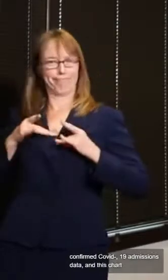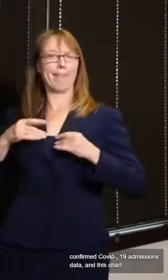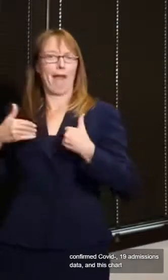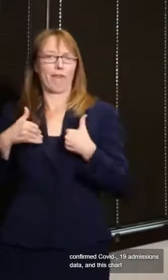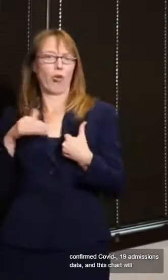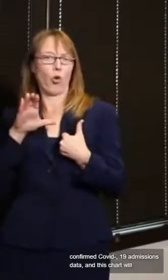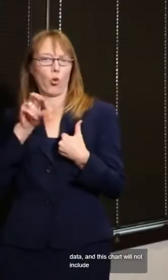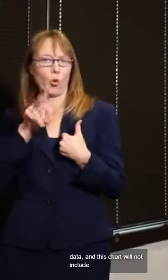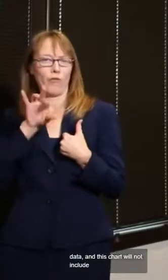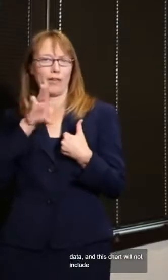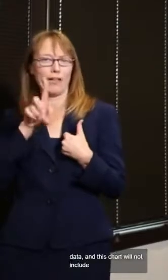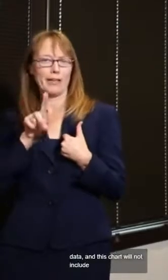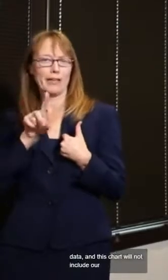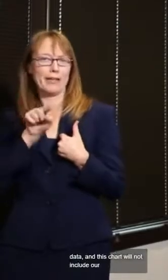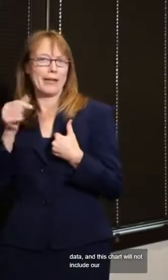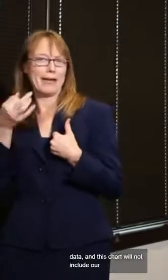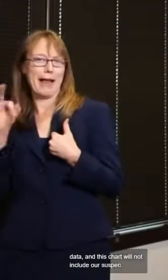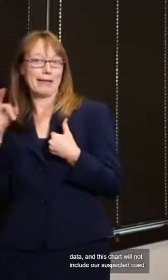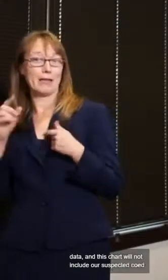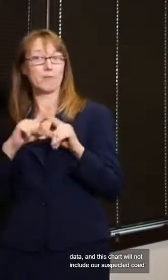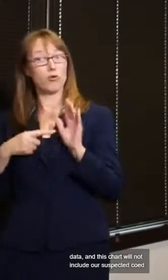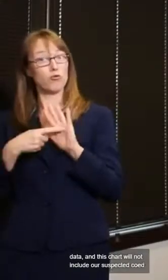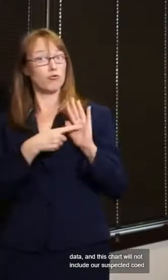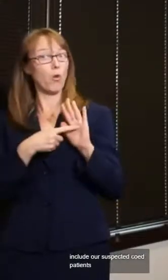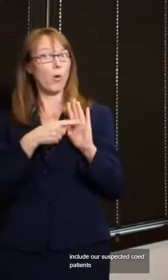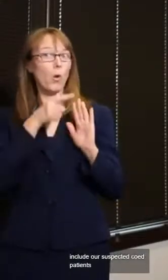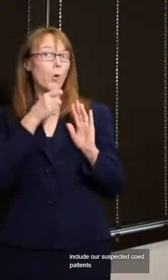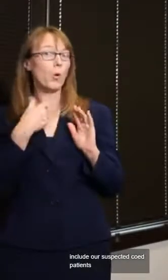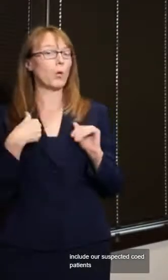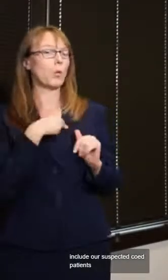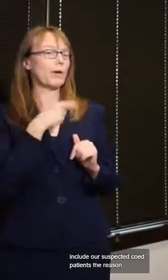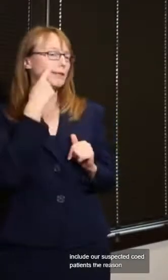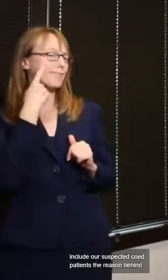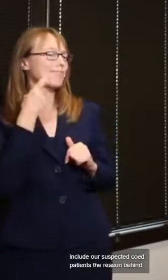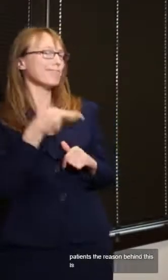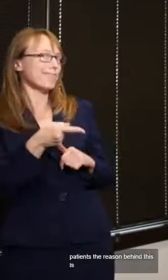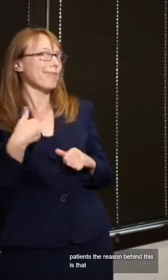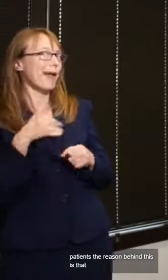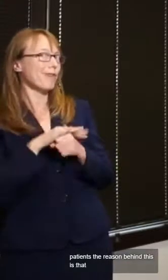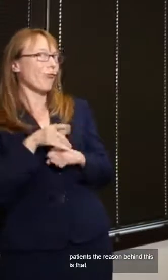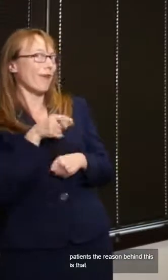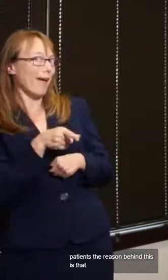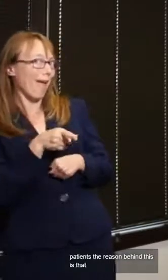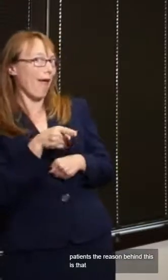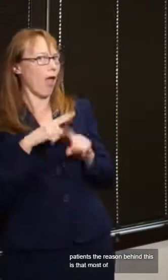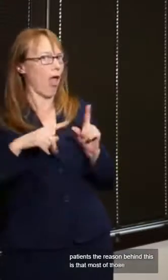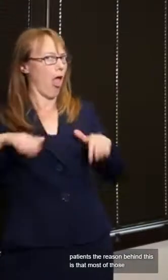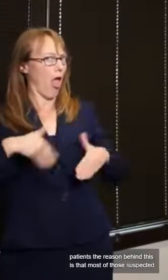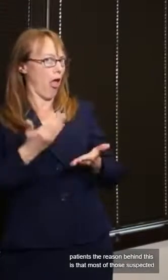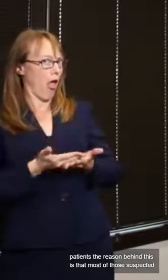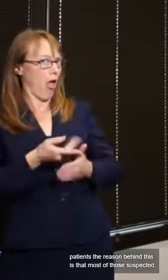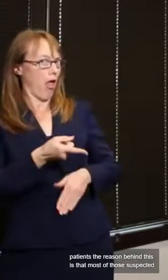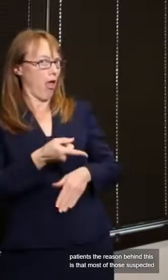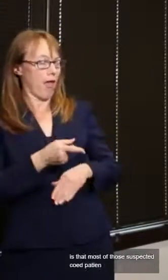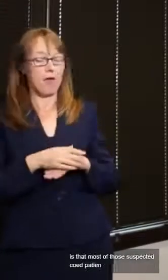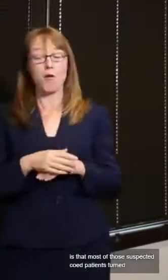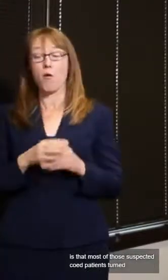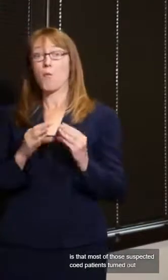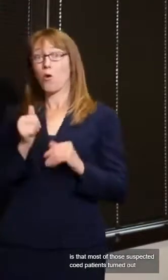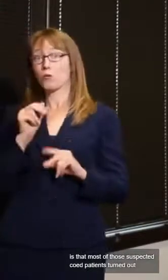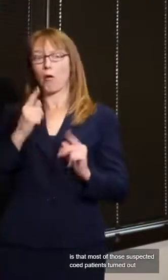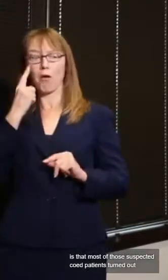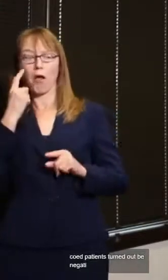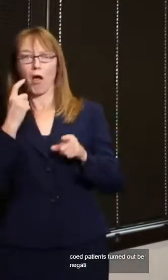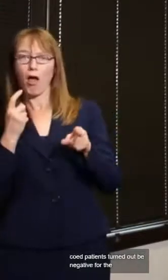not include our suspected COVID patients. The reason behind this is that most of those suspected COVID patients turned out to be negative for